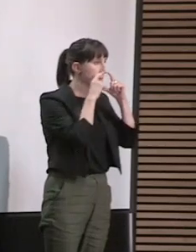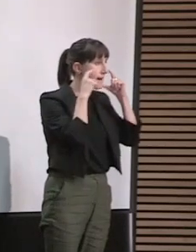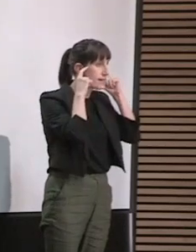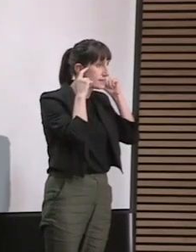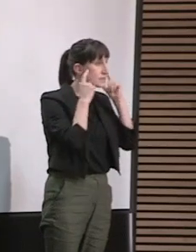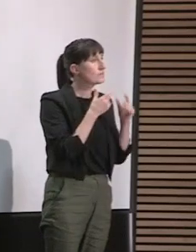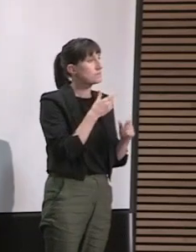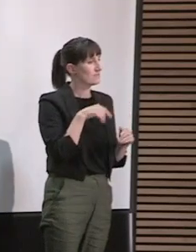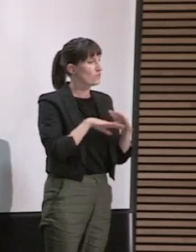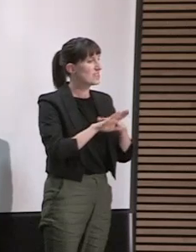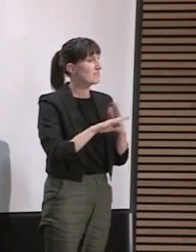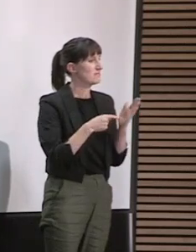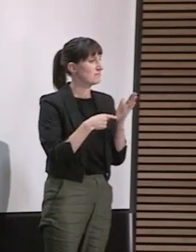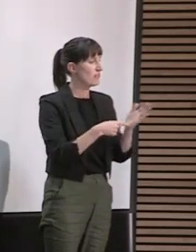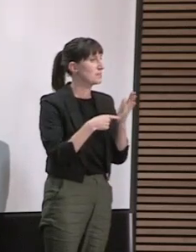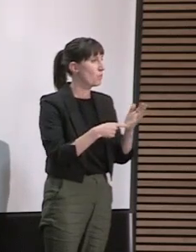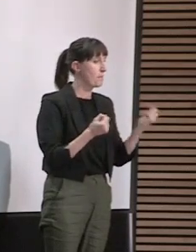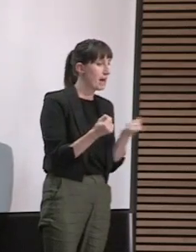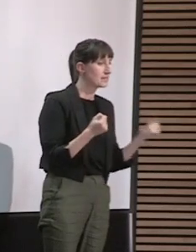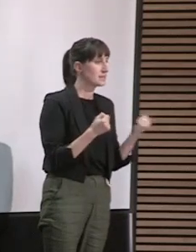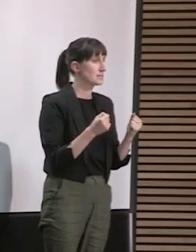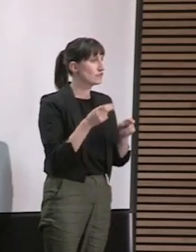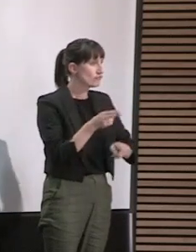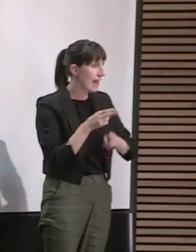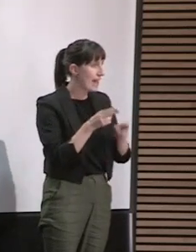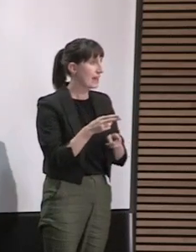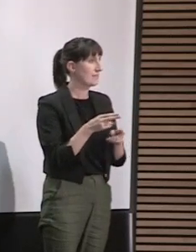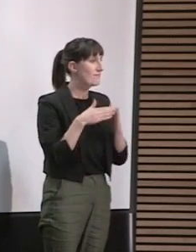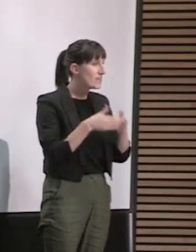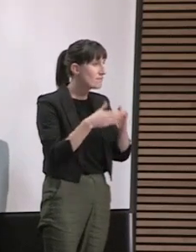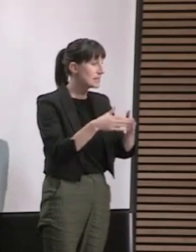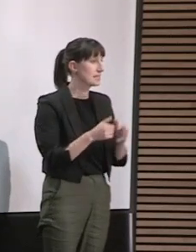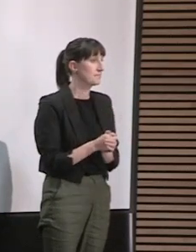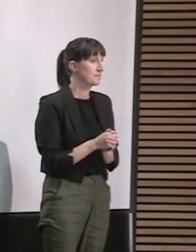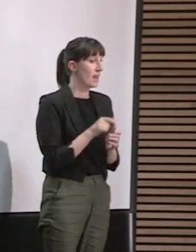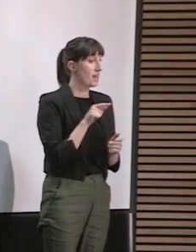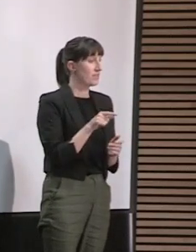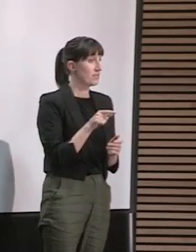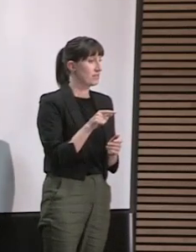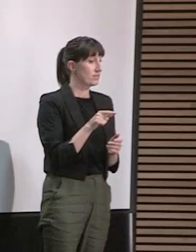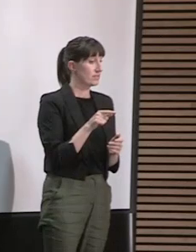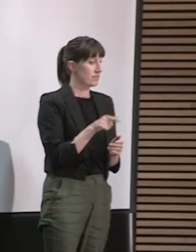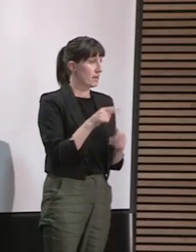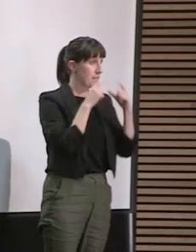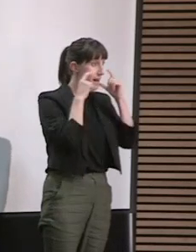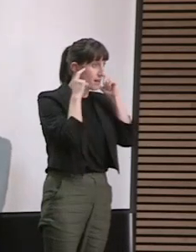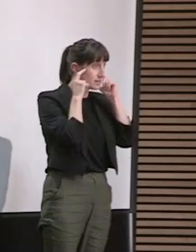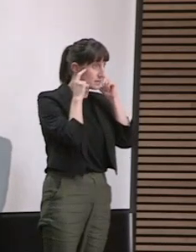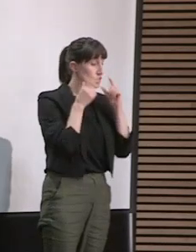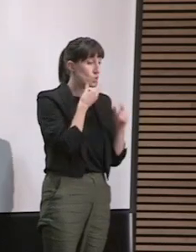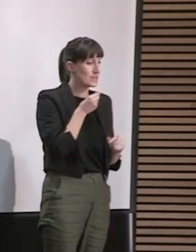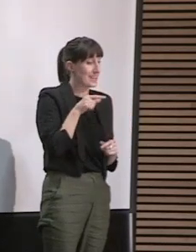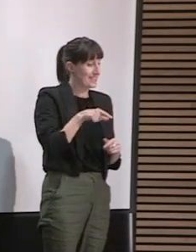transport. Making masks mandatory on public transport has been based on the best advice of medical and scientific